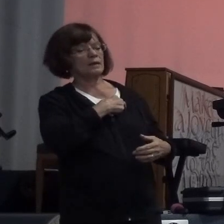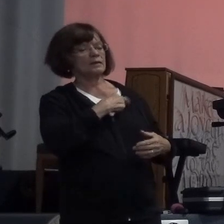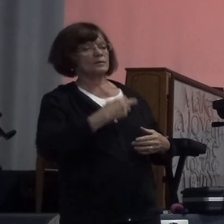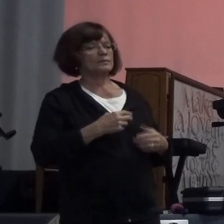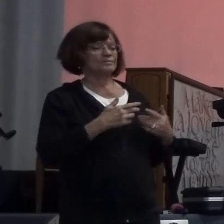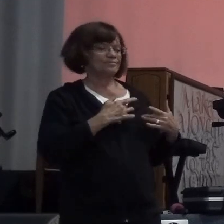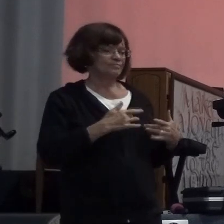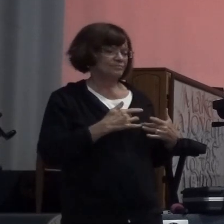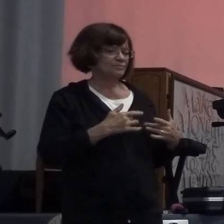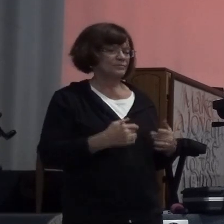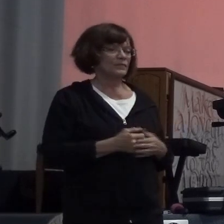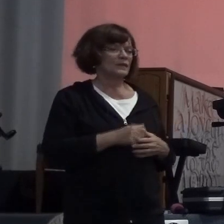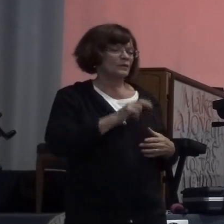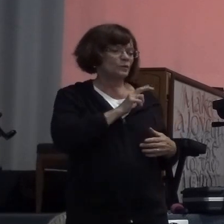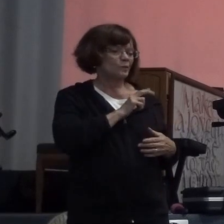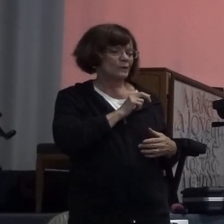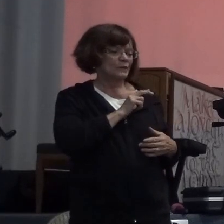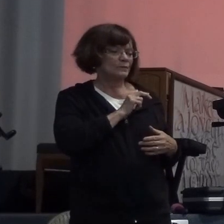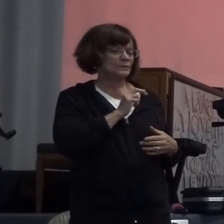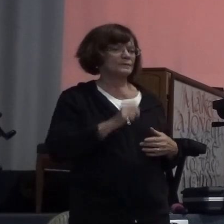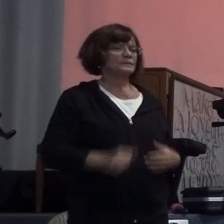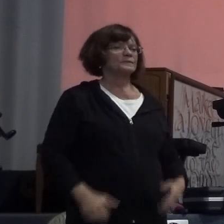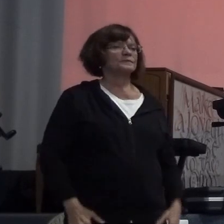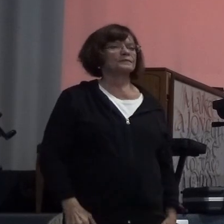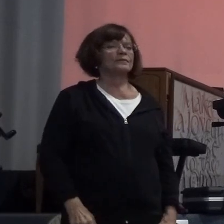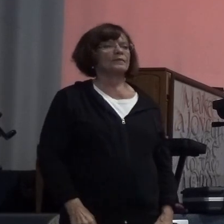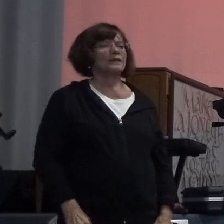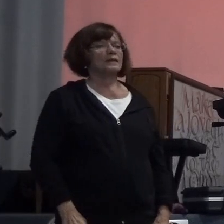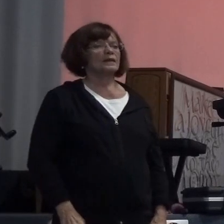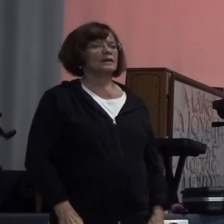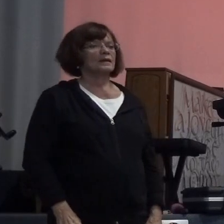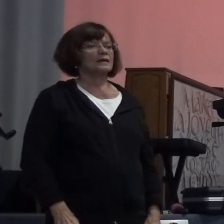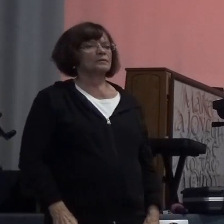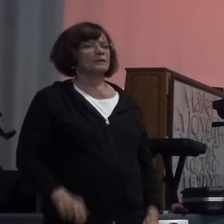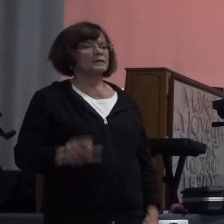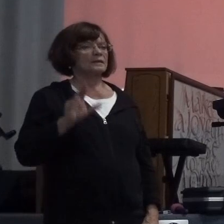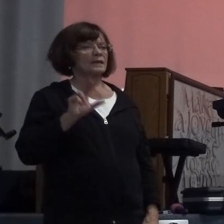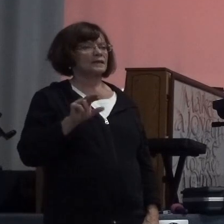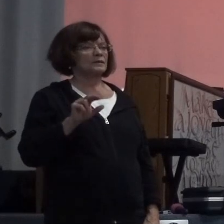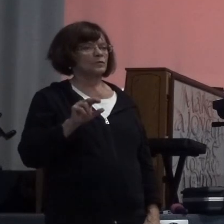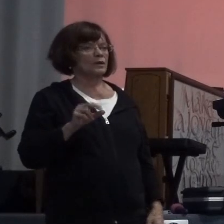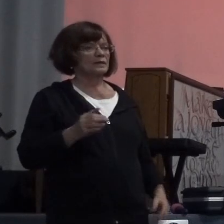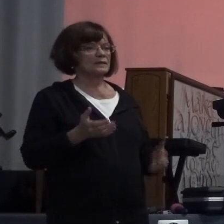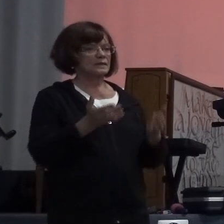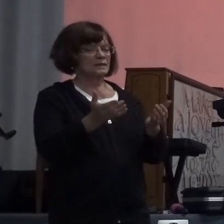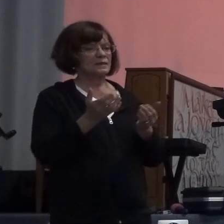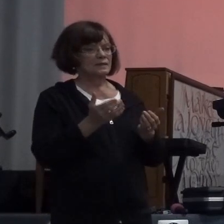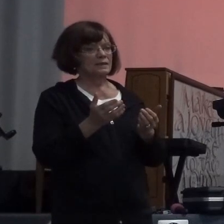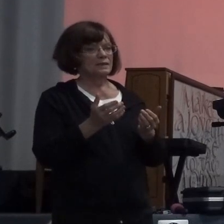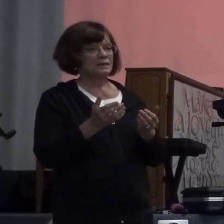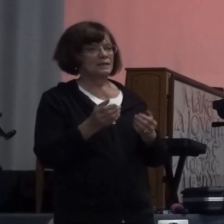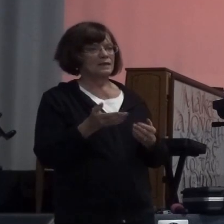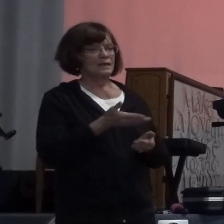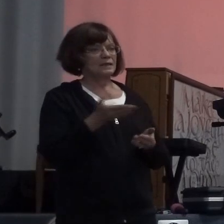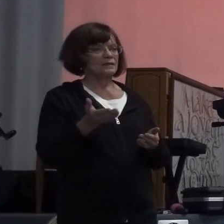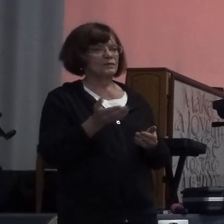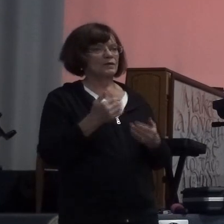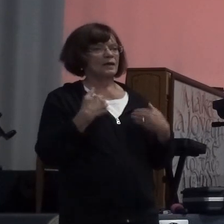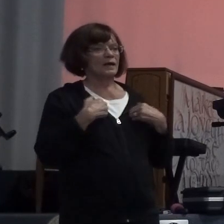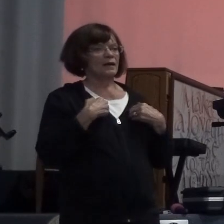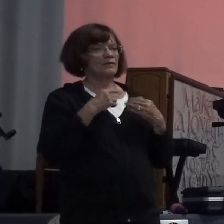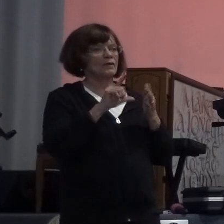wicked. I know what goes on in here. I wouldn't want any of you even have a minute in my head. It's a